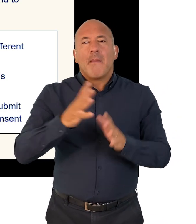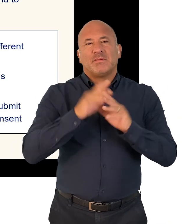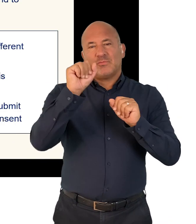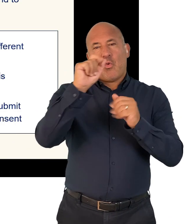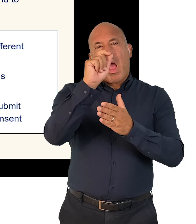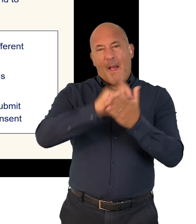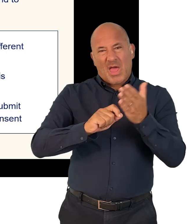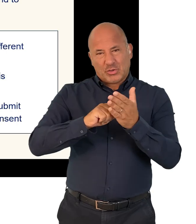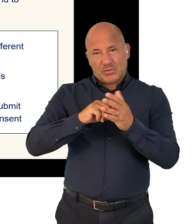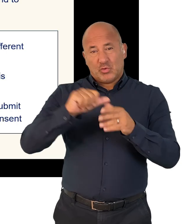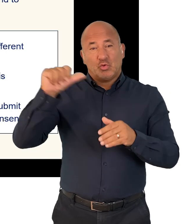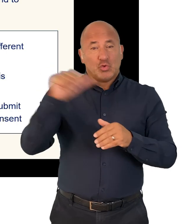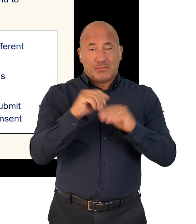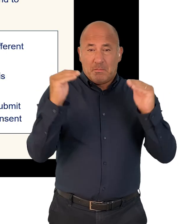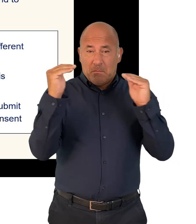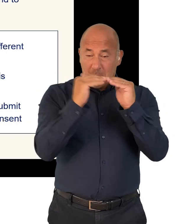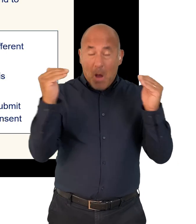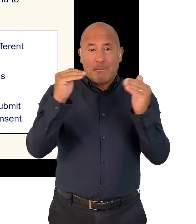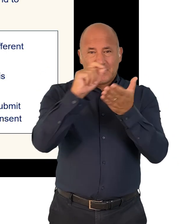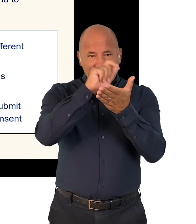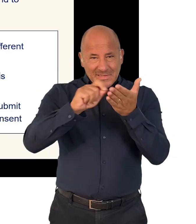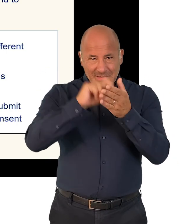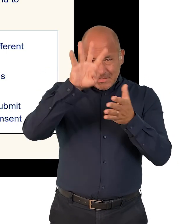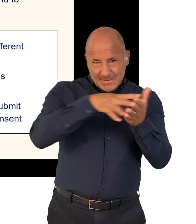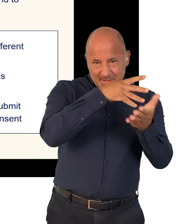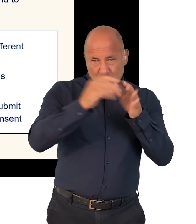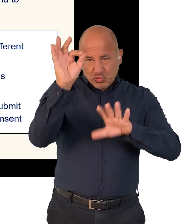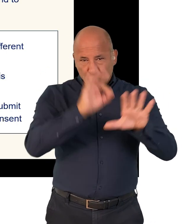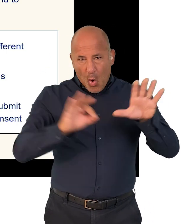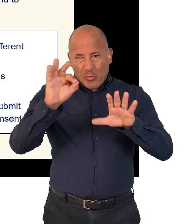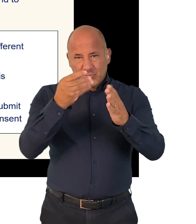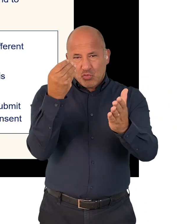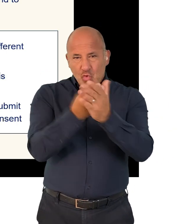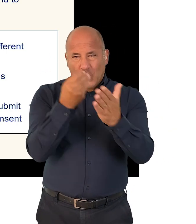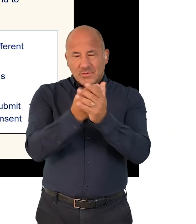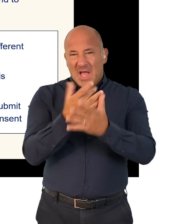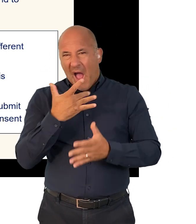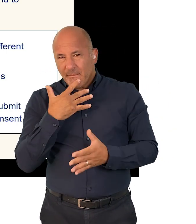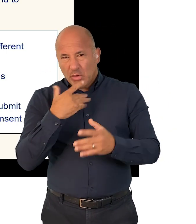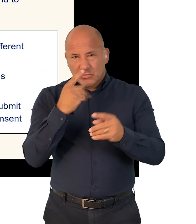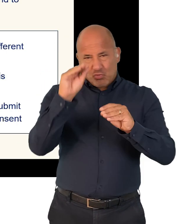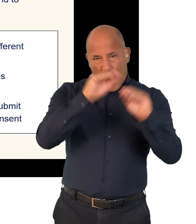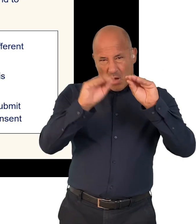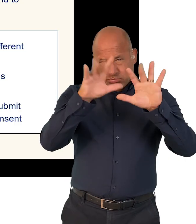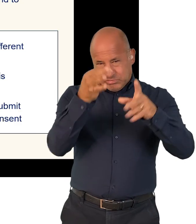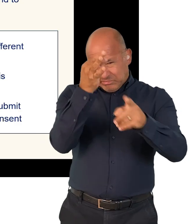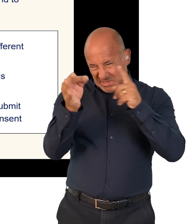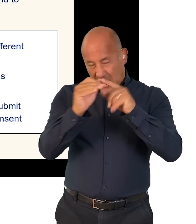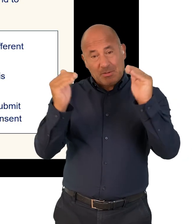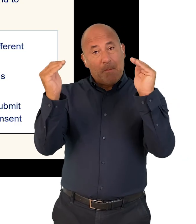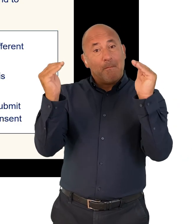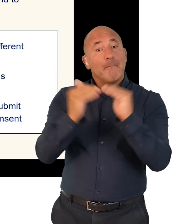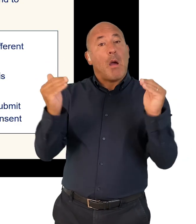stages, your full application should include a written specification and/or drawings and associated cost estimates in